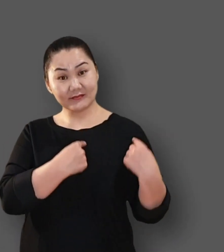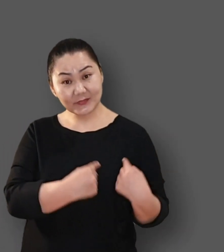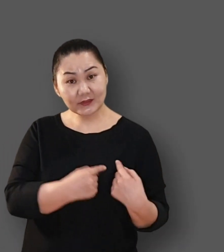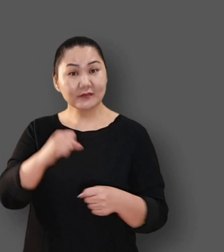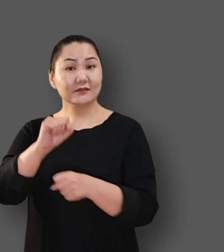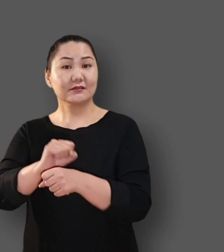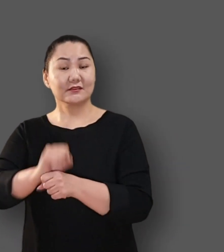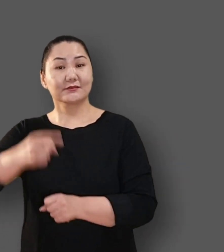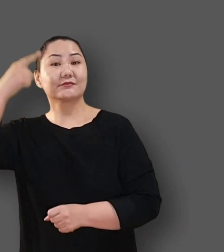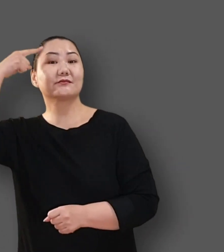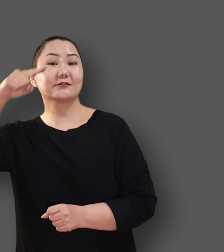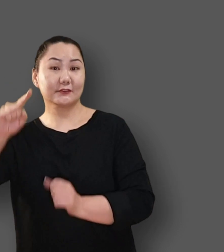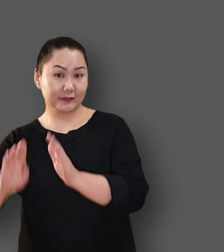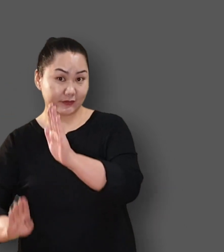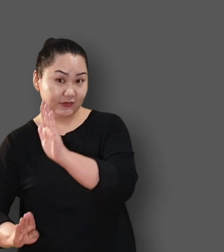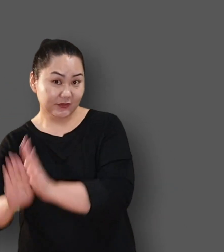Volunteering for Development.